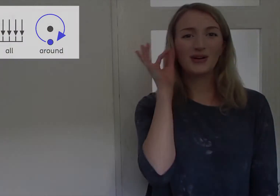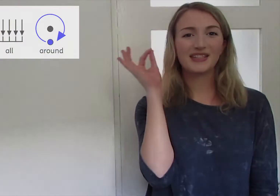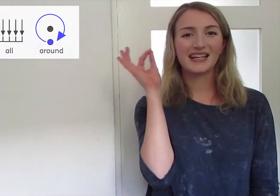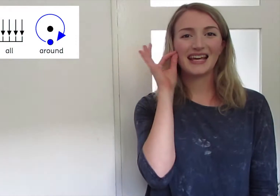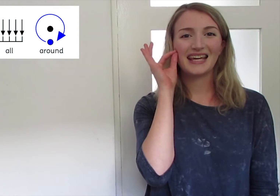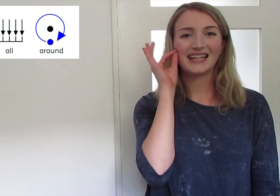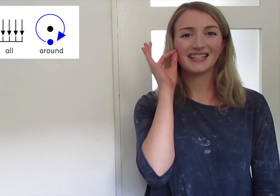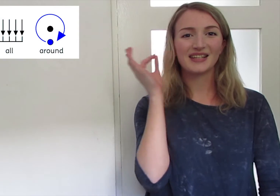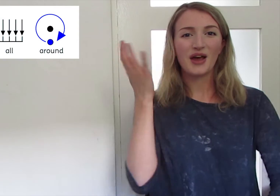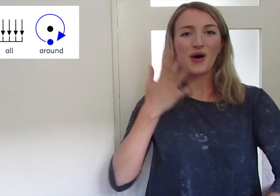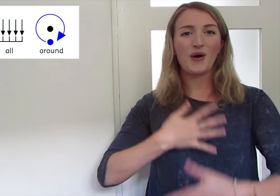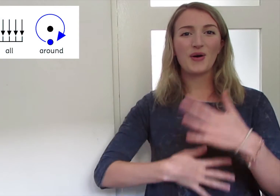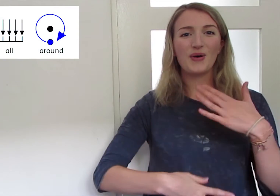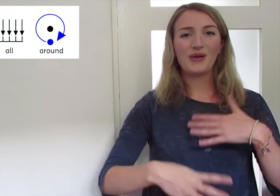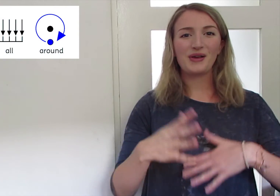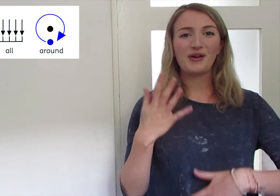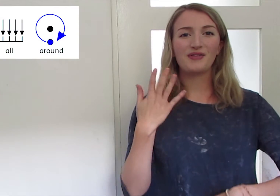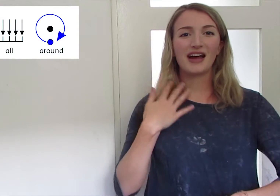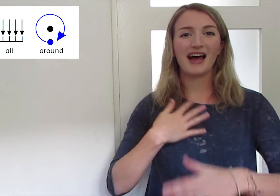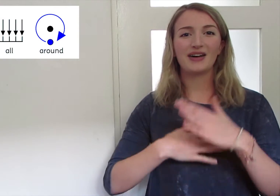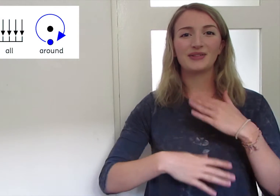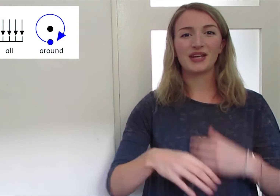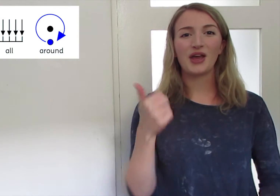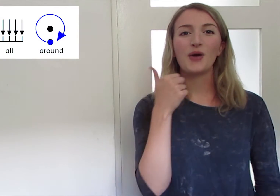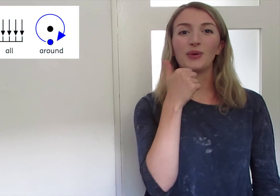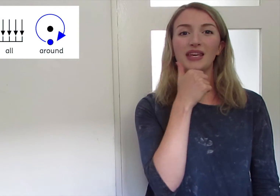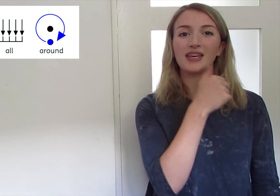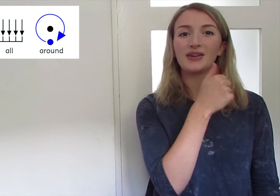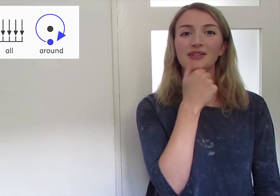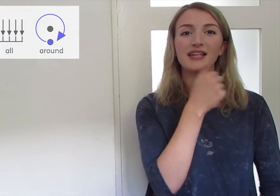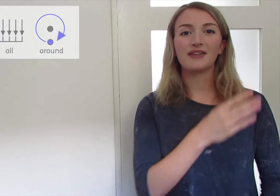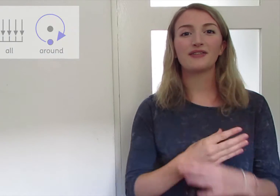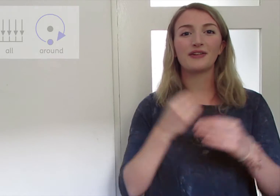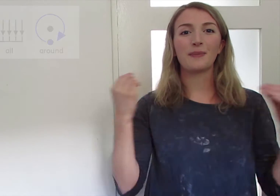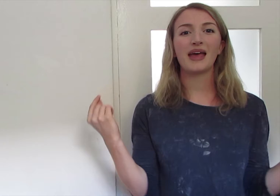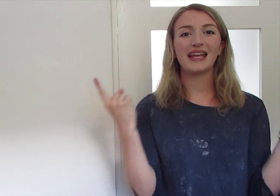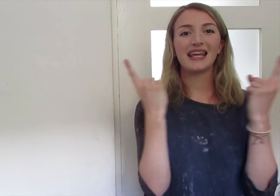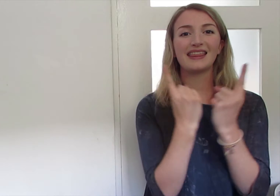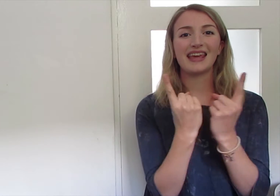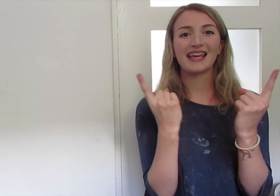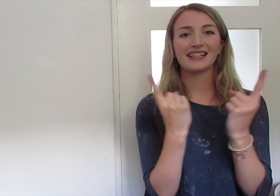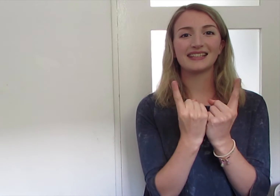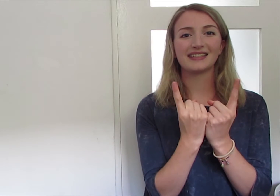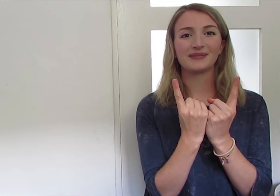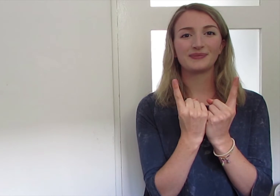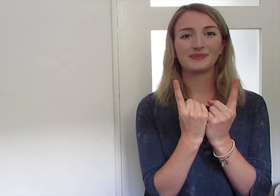Water is all around, we use it for many things.